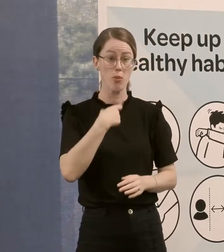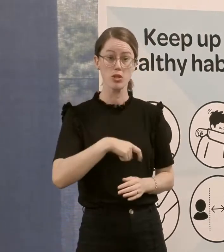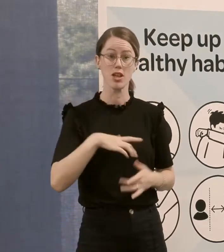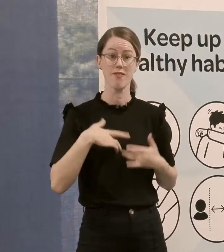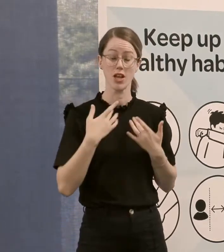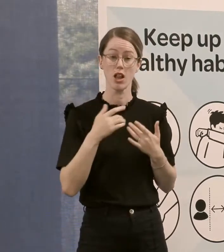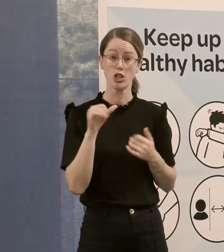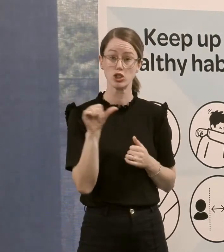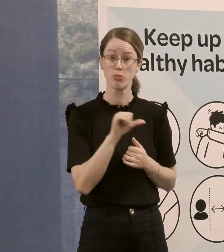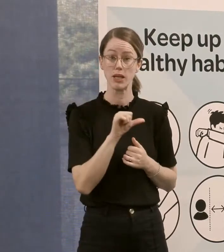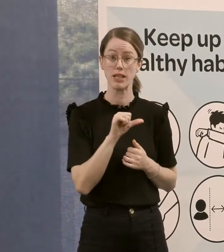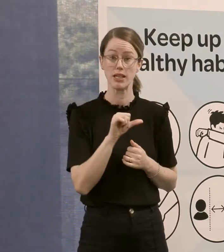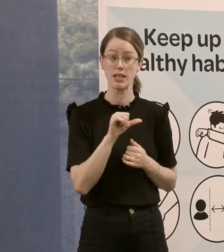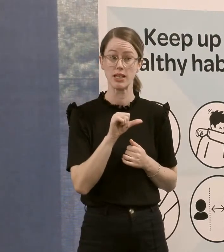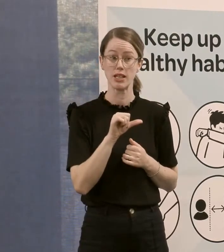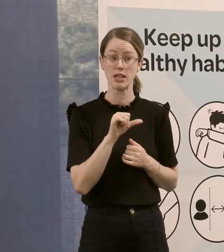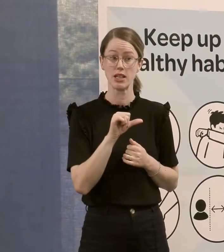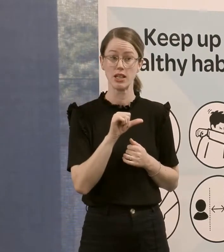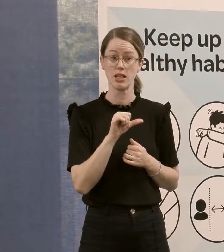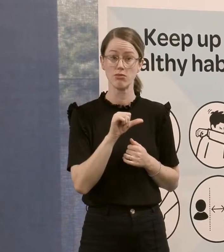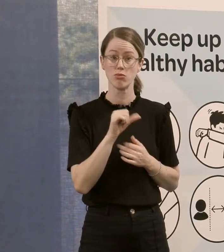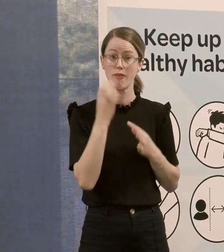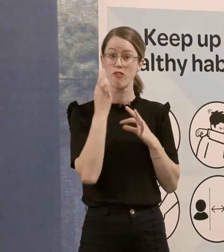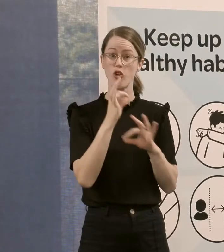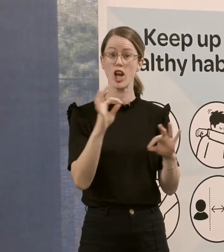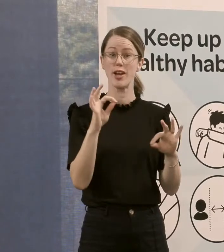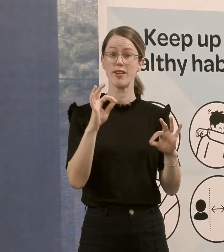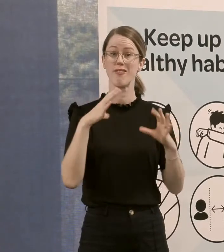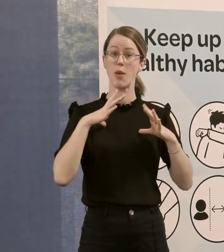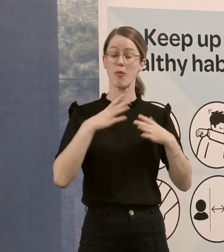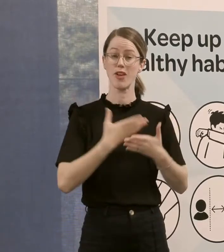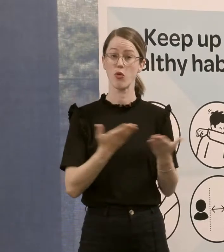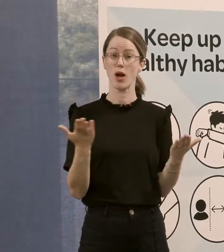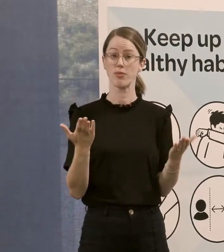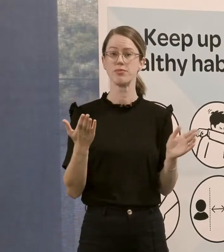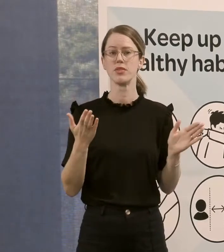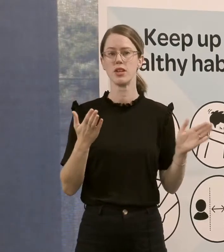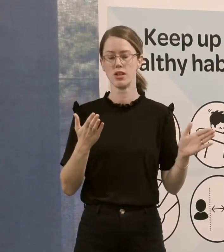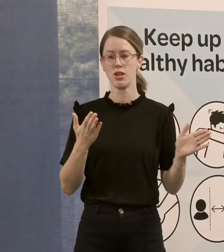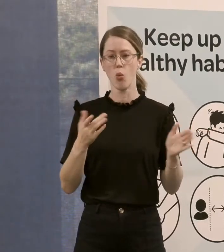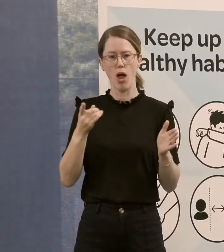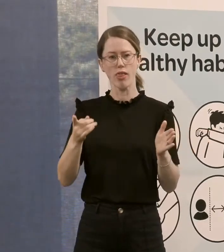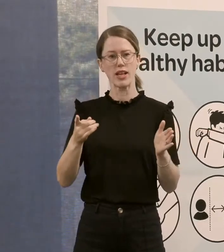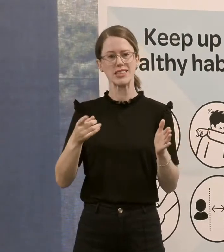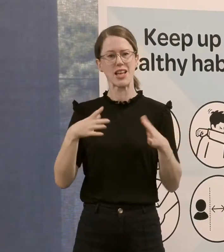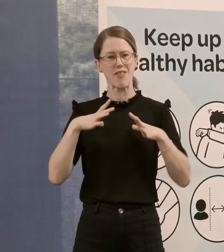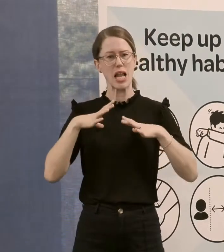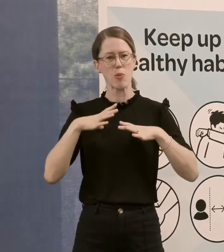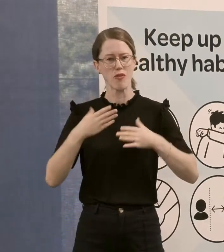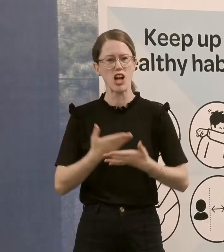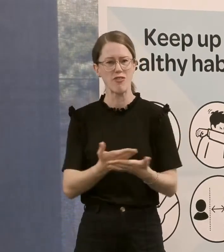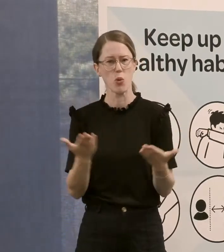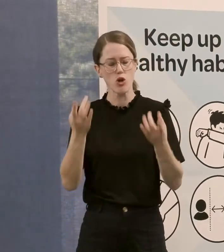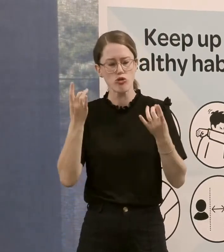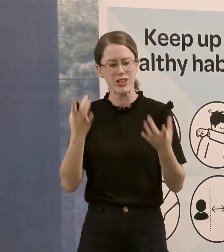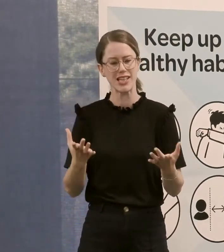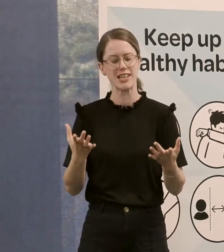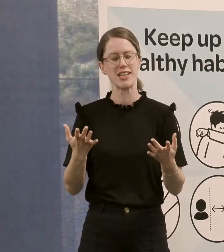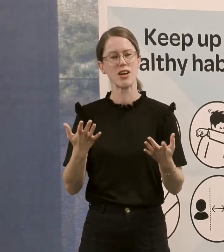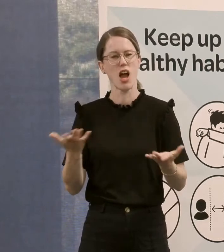that it should be universally available for free? Well, it's certainly universally available, and I encourage everybody to get